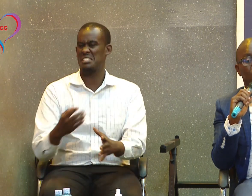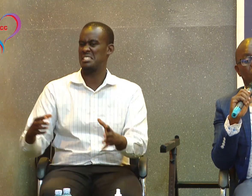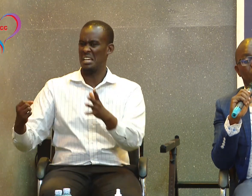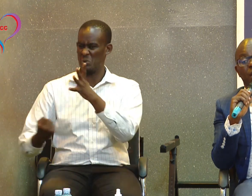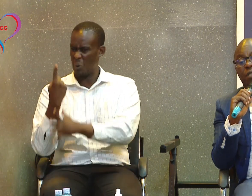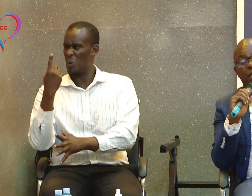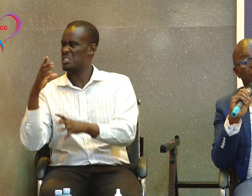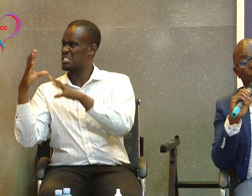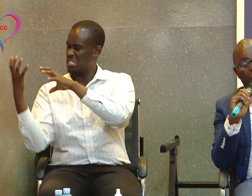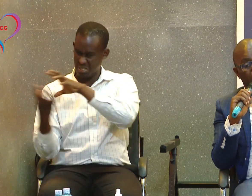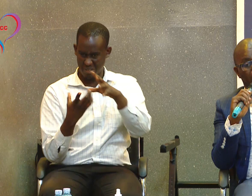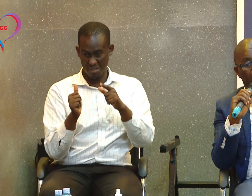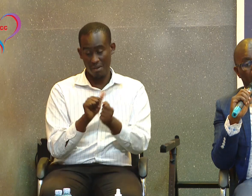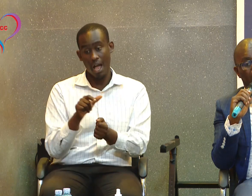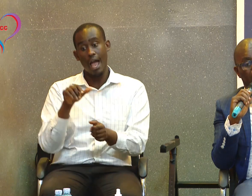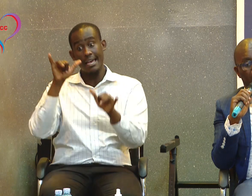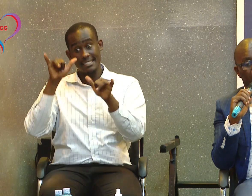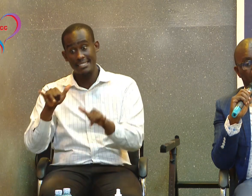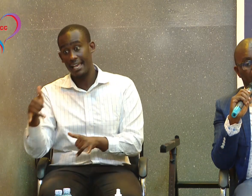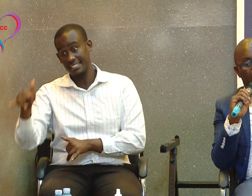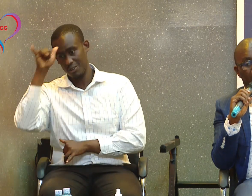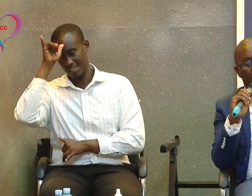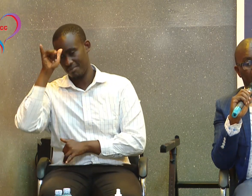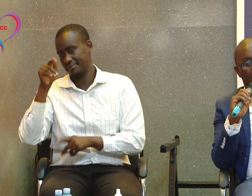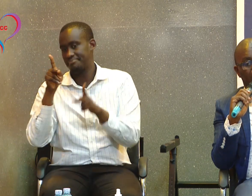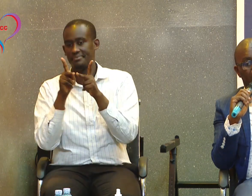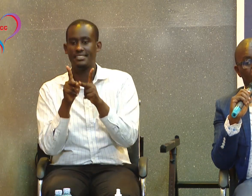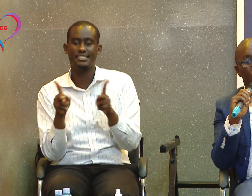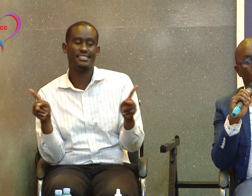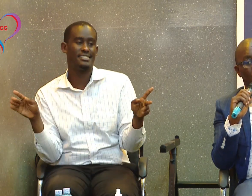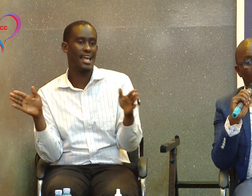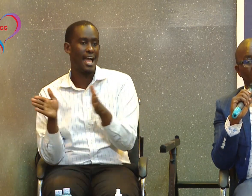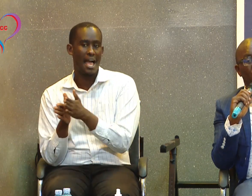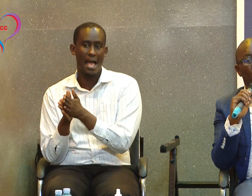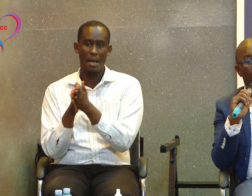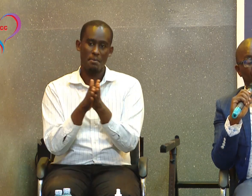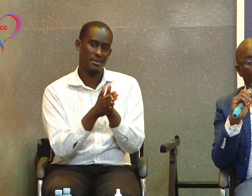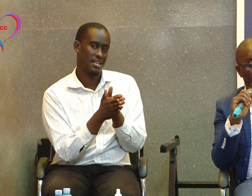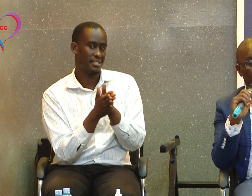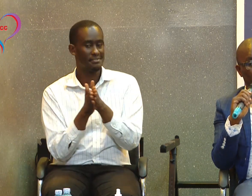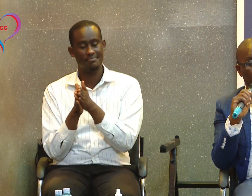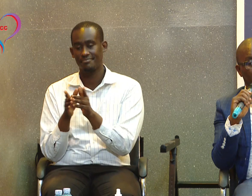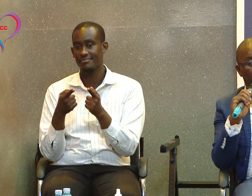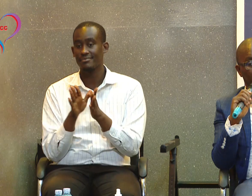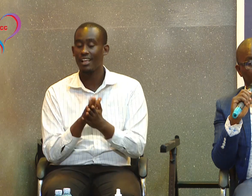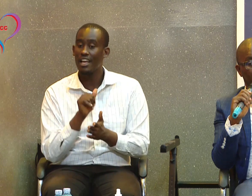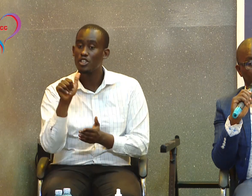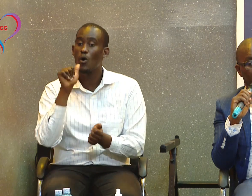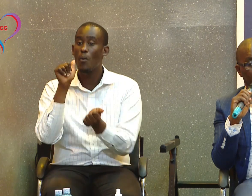he's in Jerusalem, everything is okay. Your call is